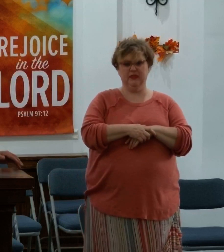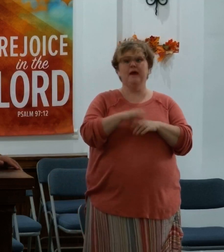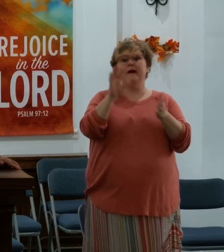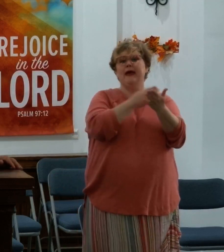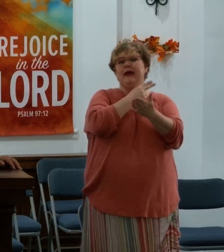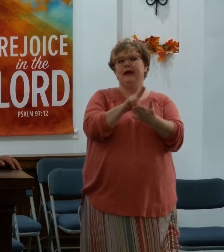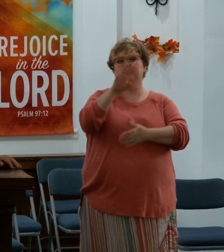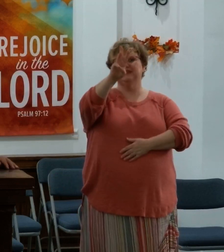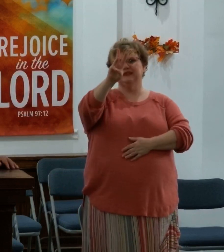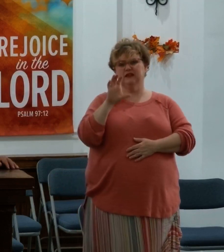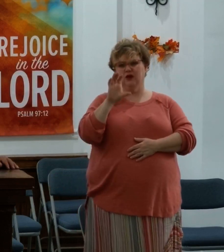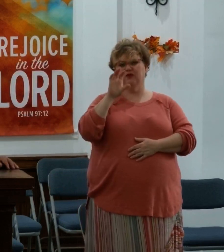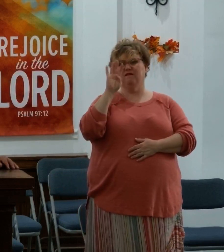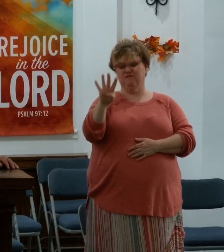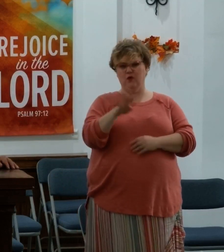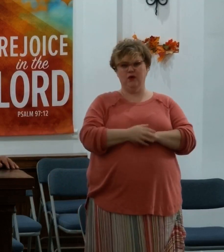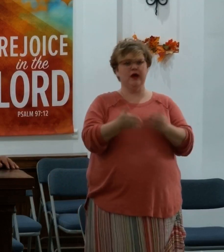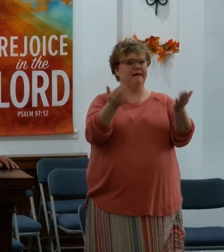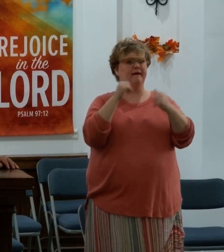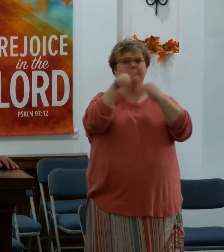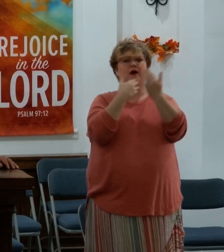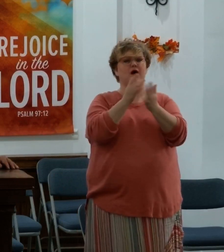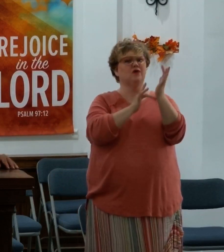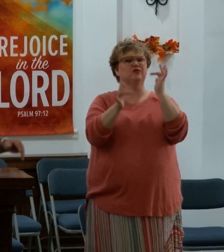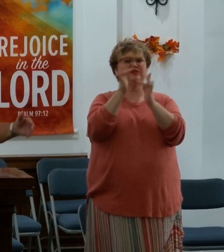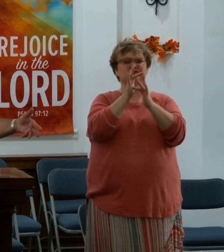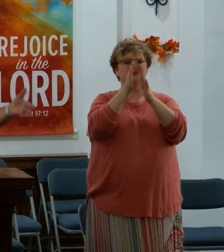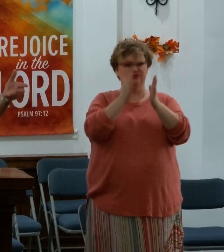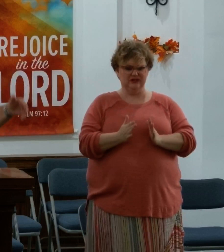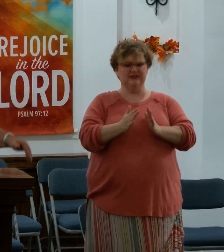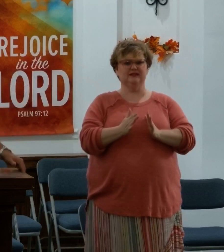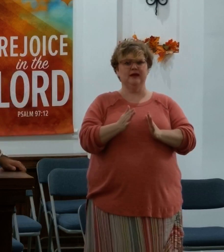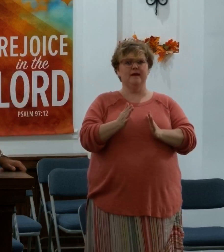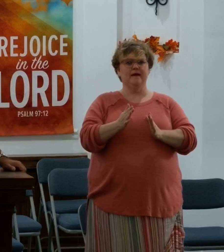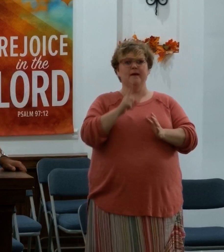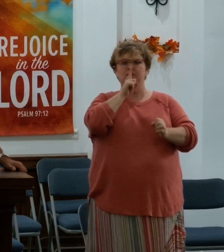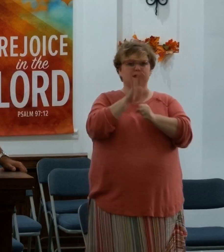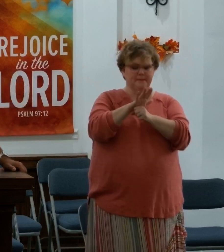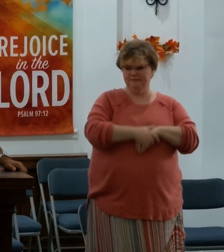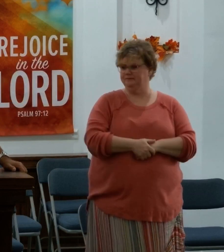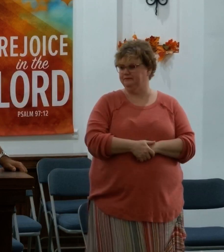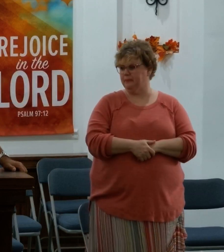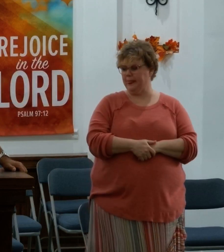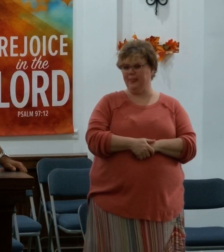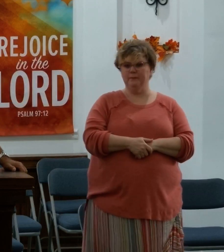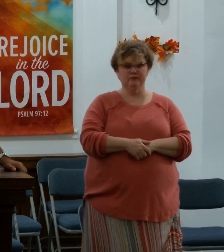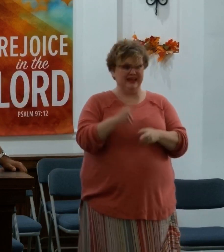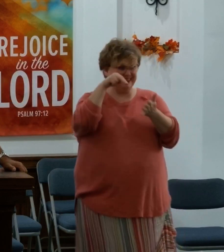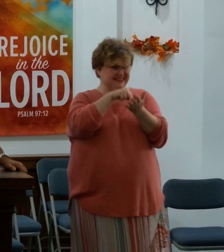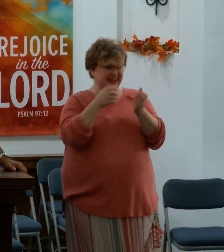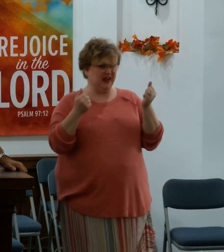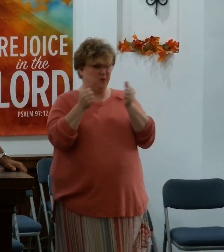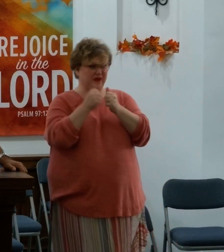Hymn number 604. Come all Christians, be committed. We're going to sing the first, second, and last stanza. If you're able, would you stand together with us? And Ben, would you come